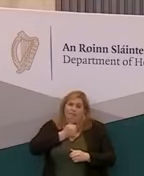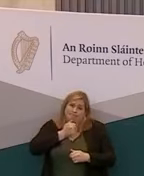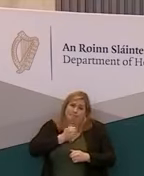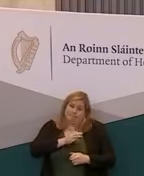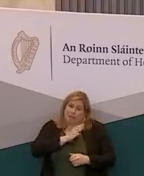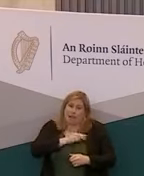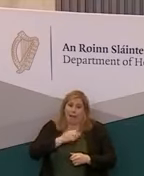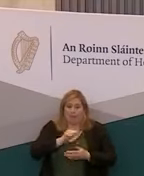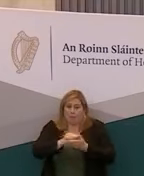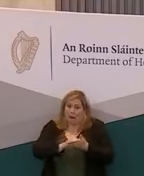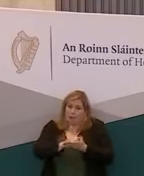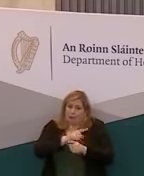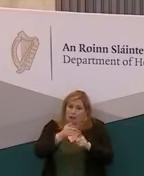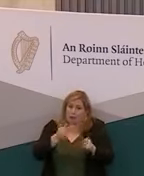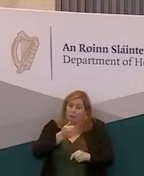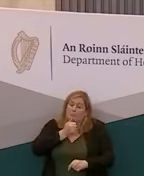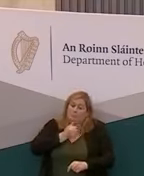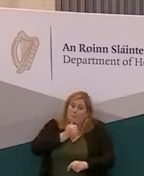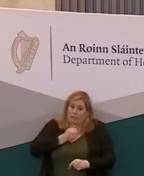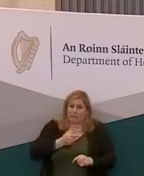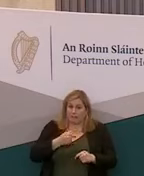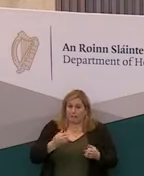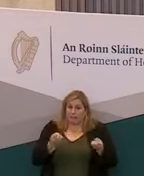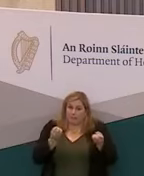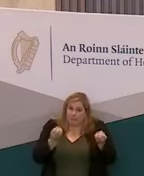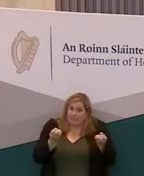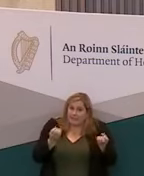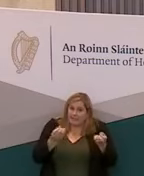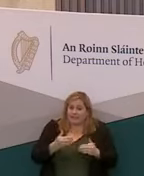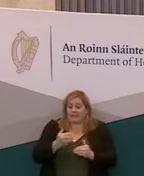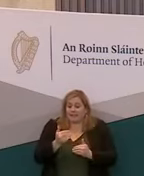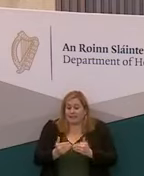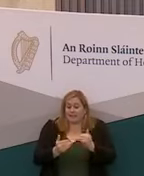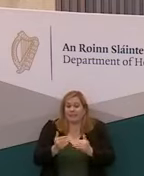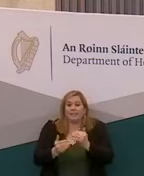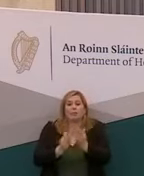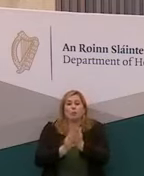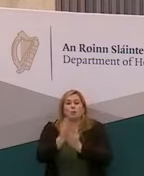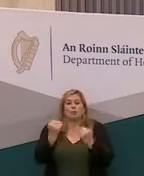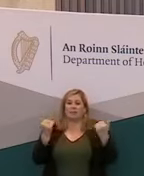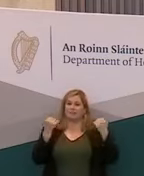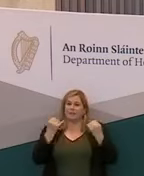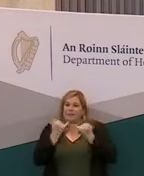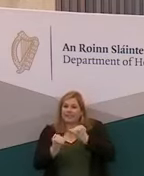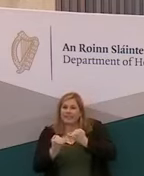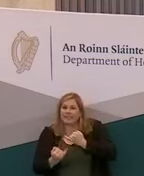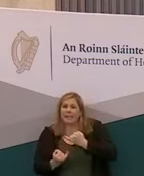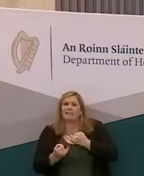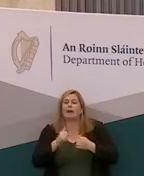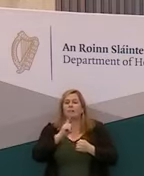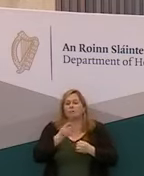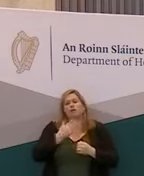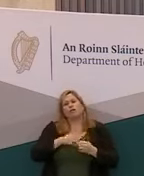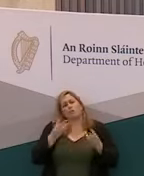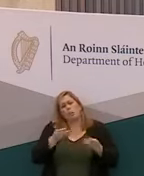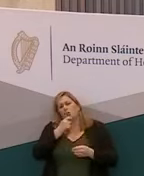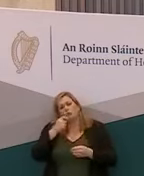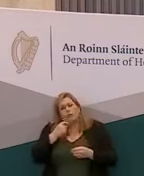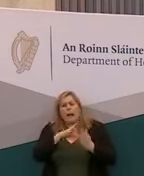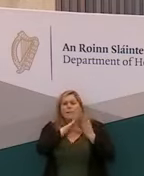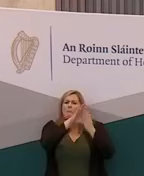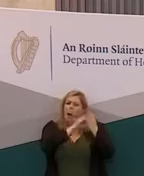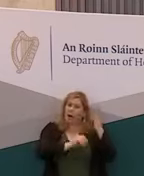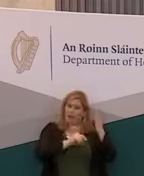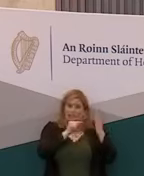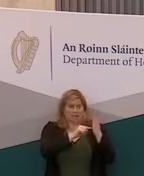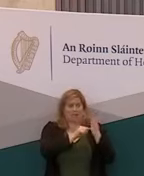advance for that. I just want to say at the outset that models are very useful and very